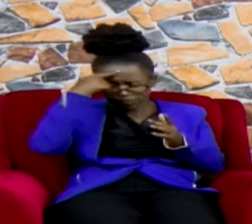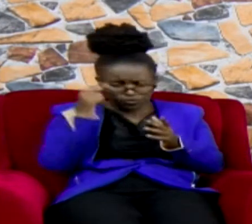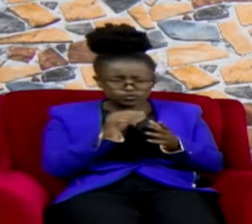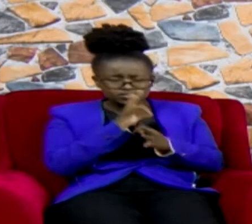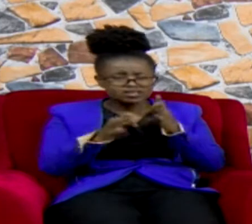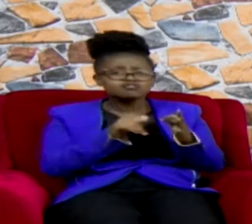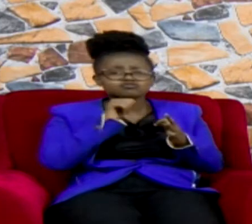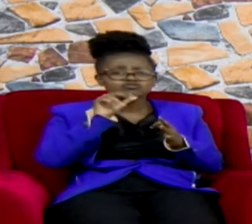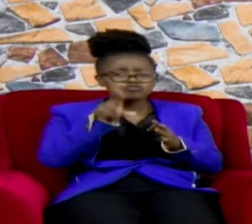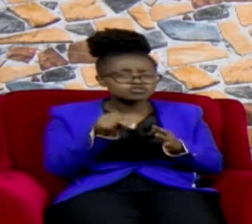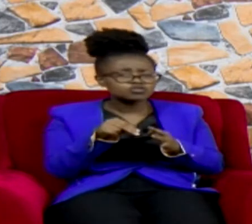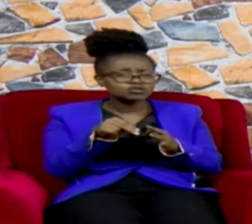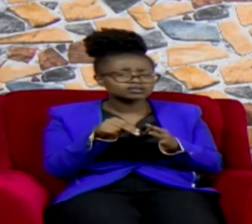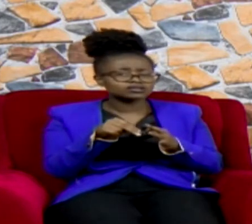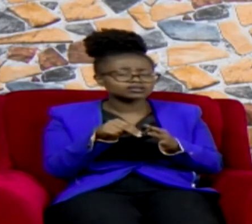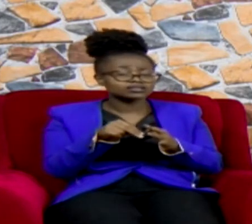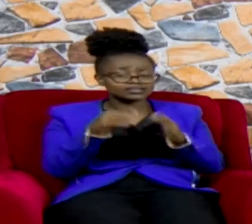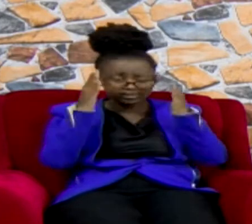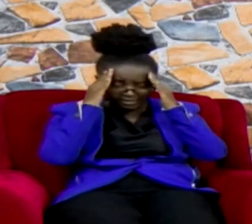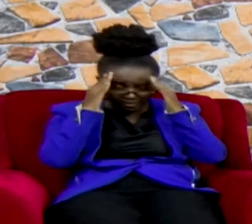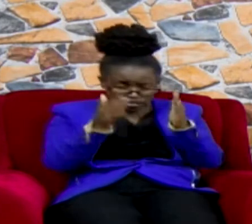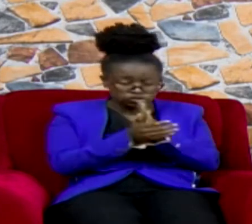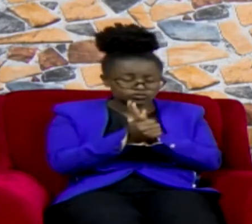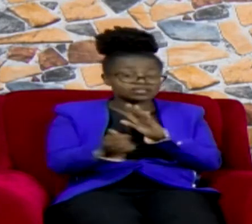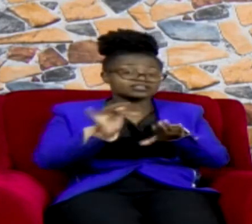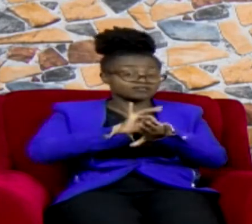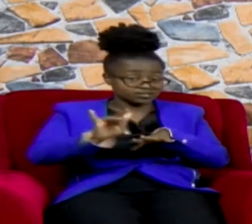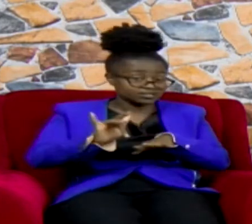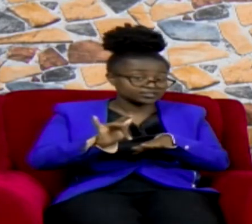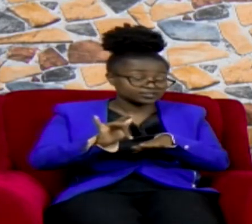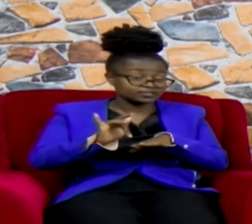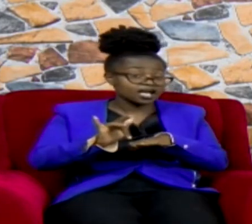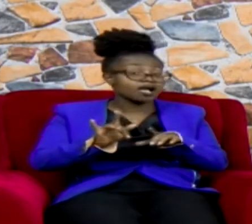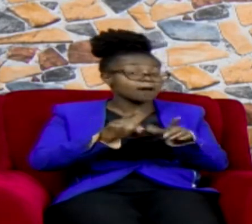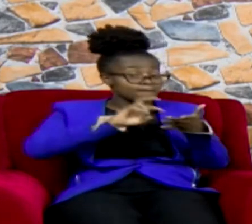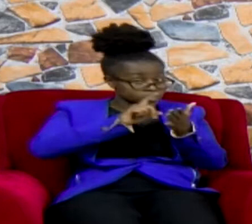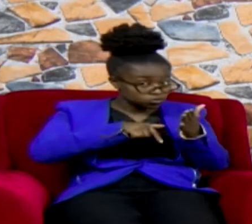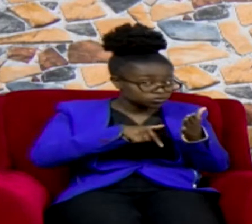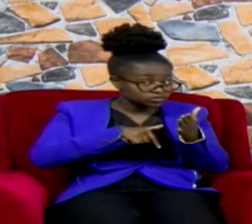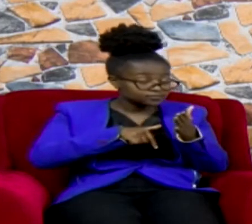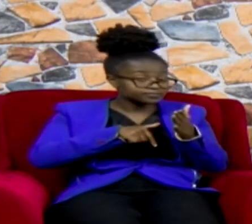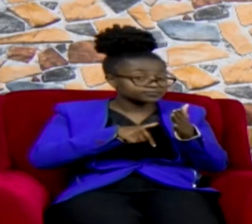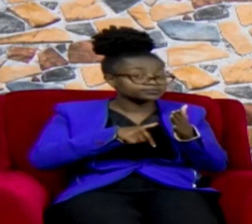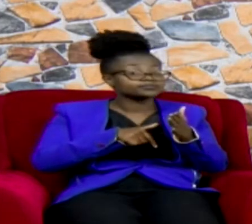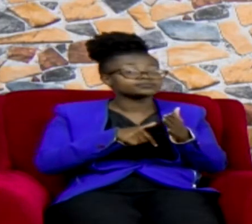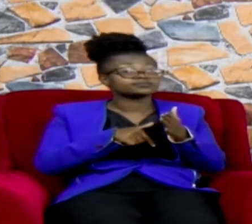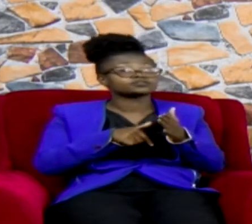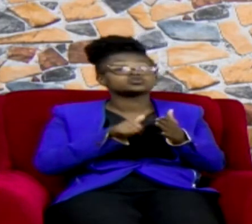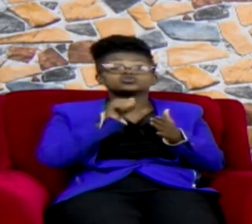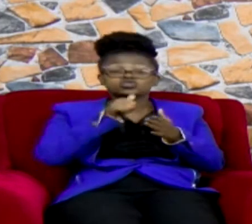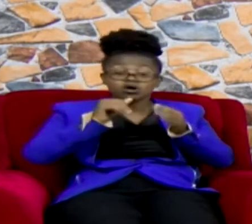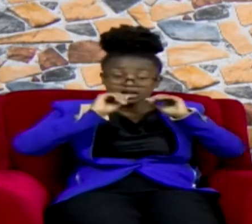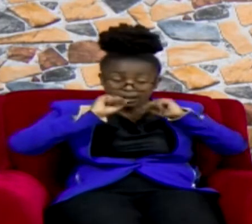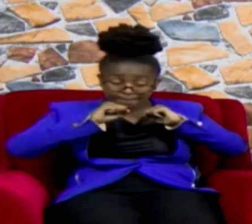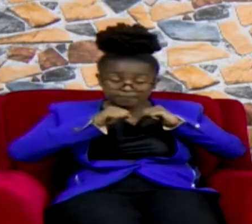no if the attention skill is affected, then what will happen? You won't be able